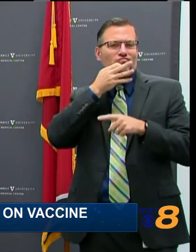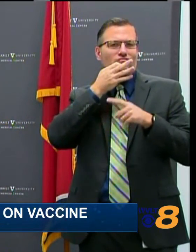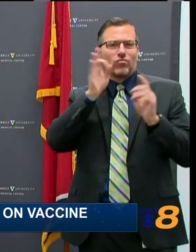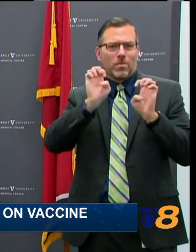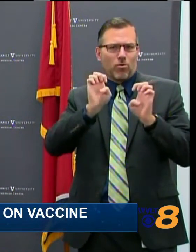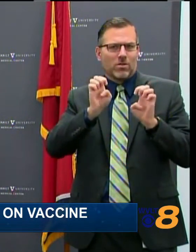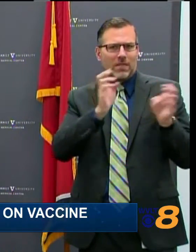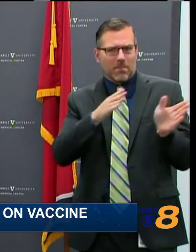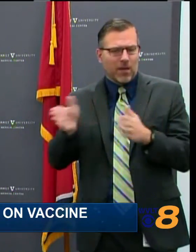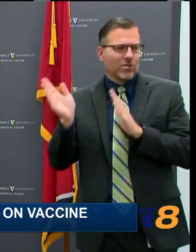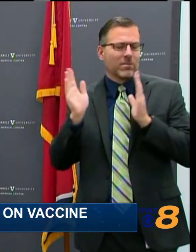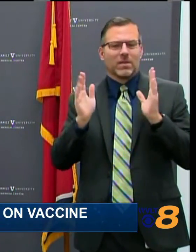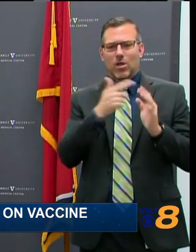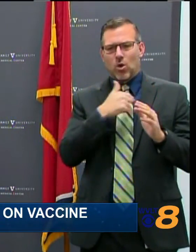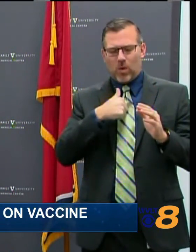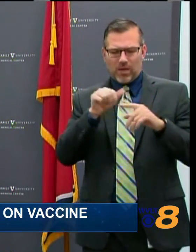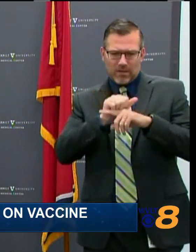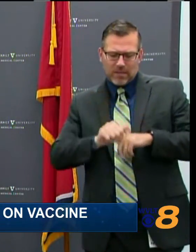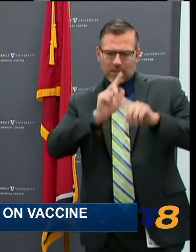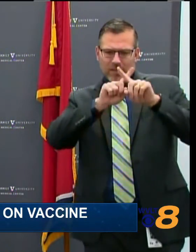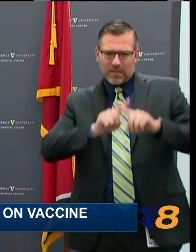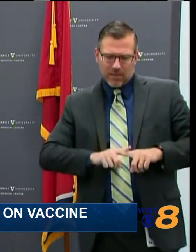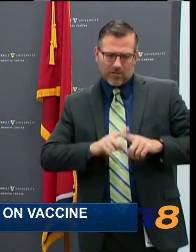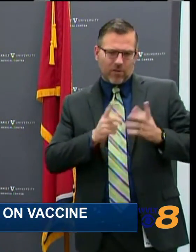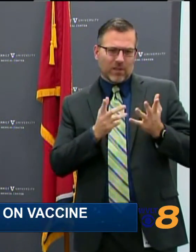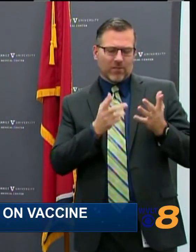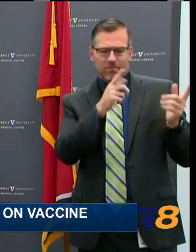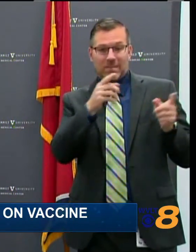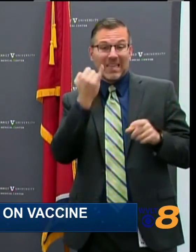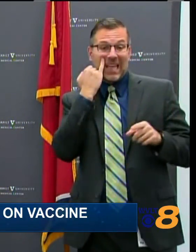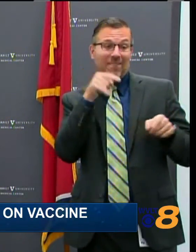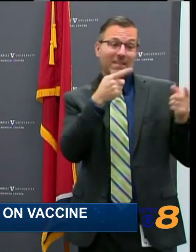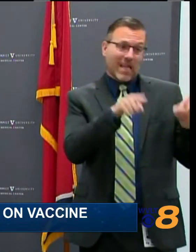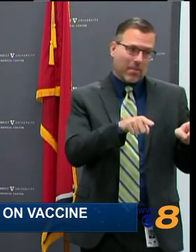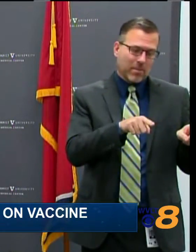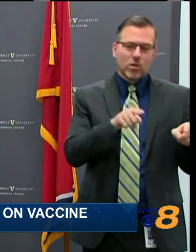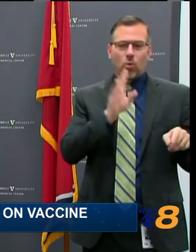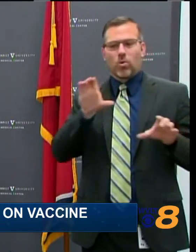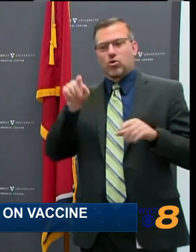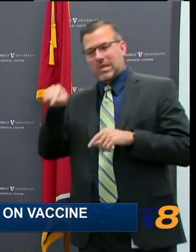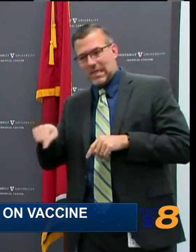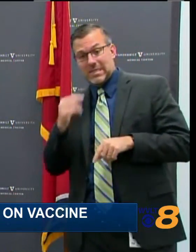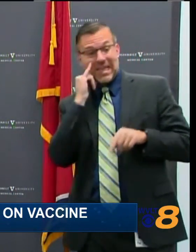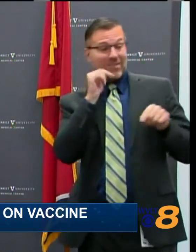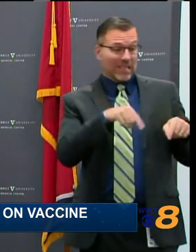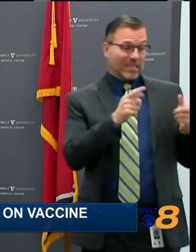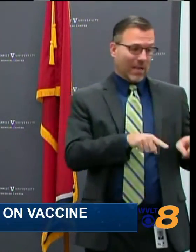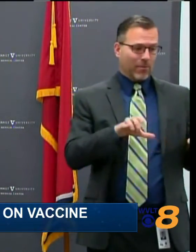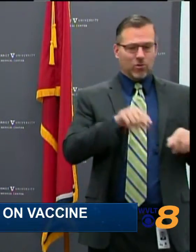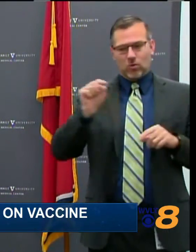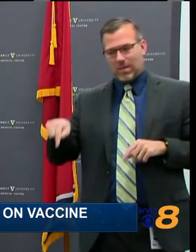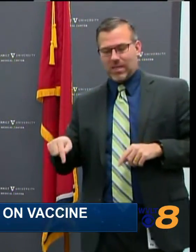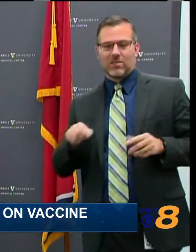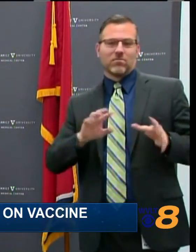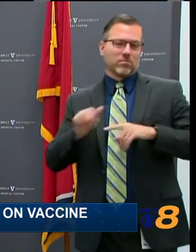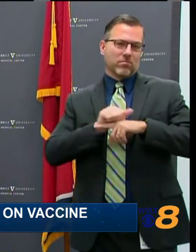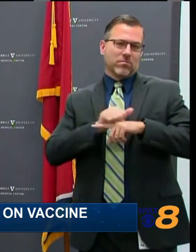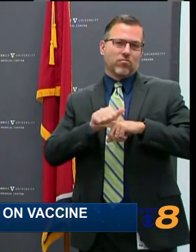contingency planning and running through scenarios quite frequently and been doing that on a weekly basis regularly. We'll be doing that